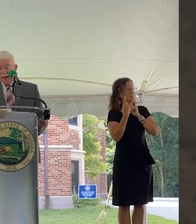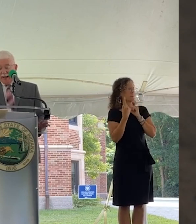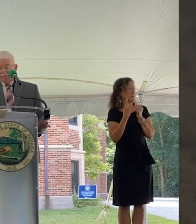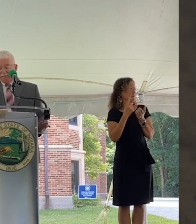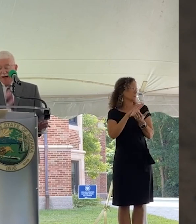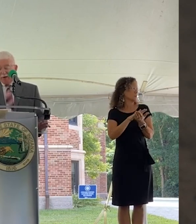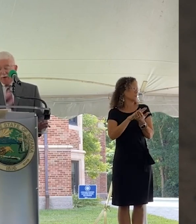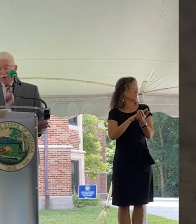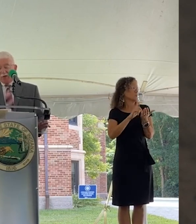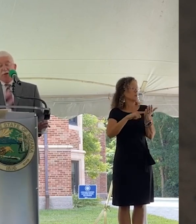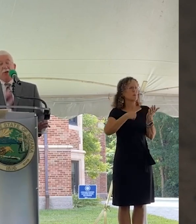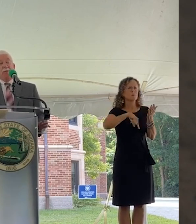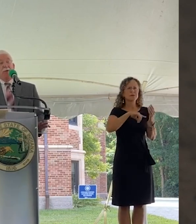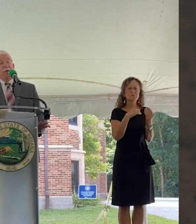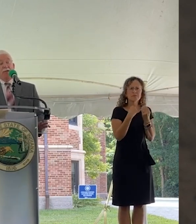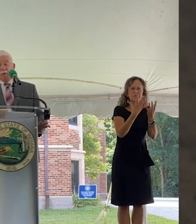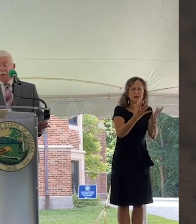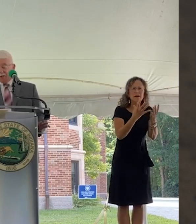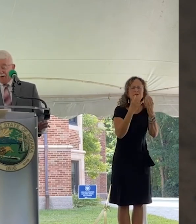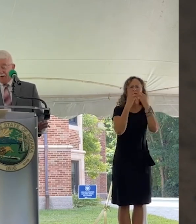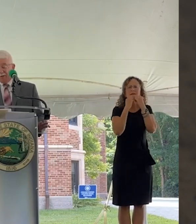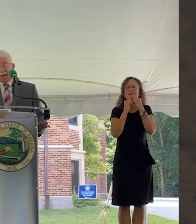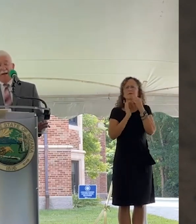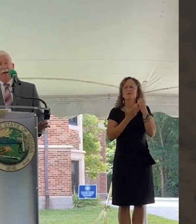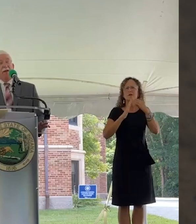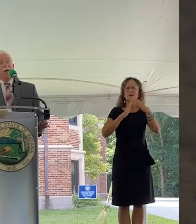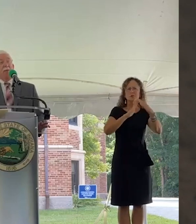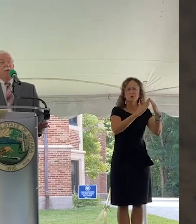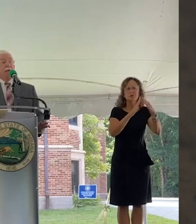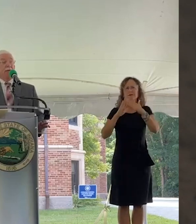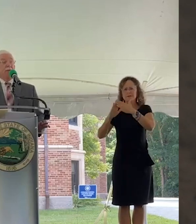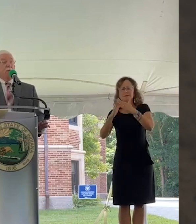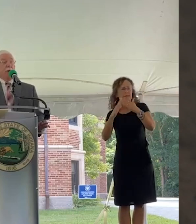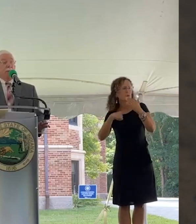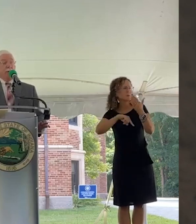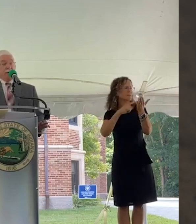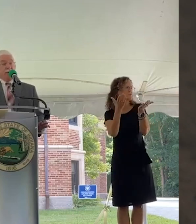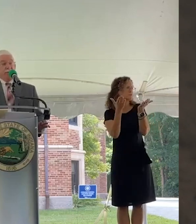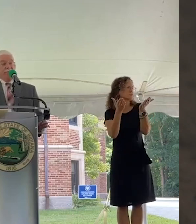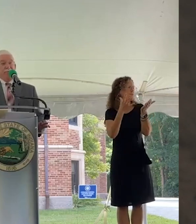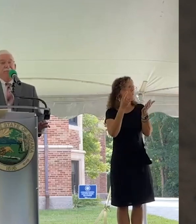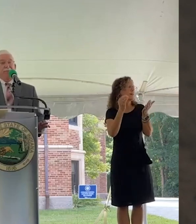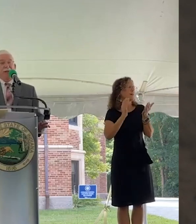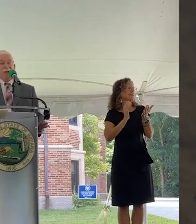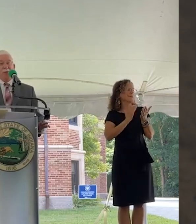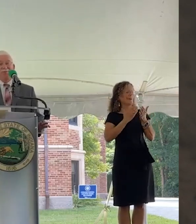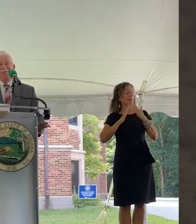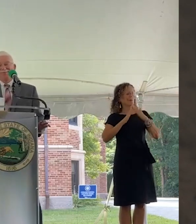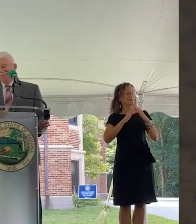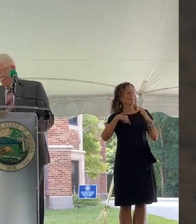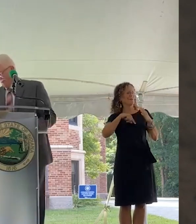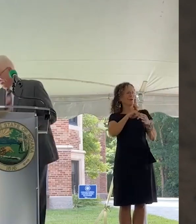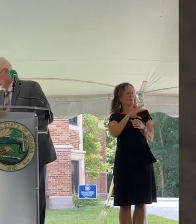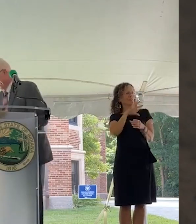provide and values the communities we serve and the communities we are a part of.